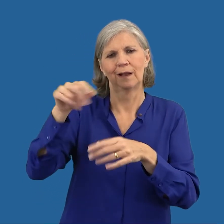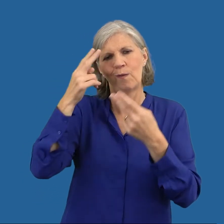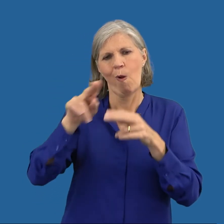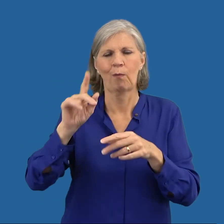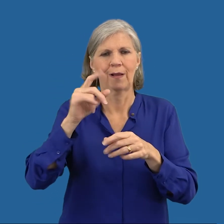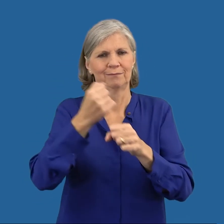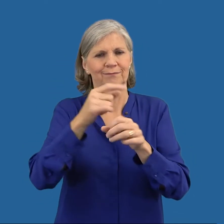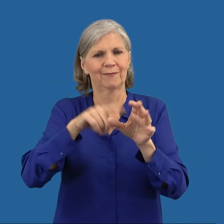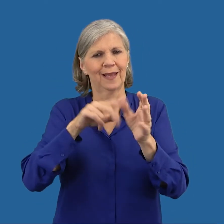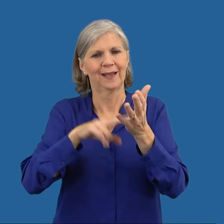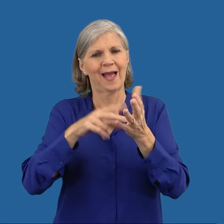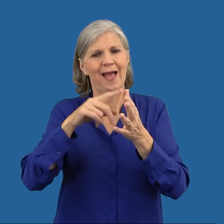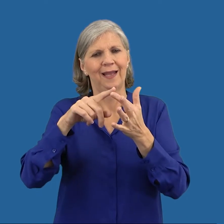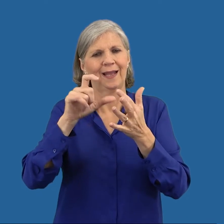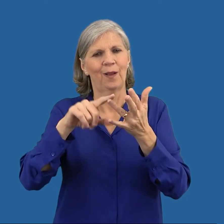usually a doctor called a gynecologist.